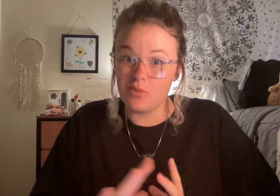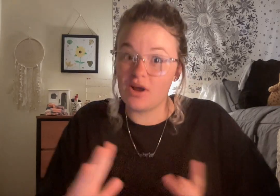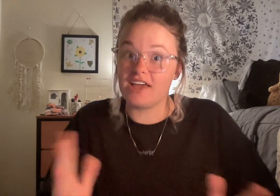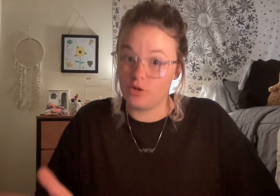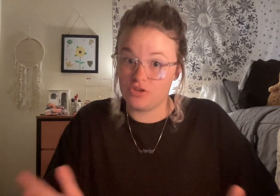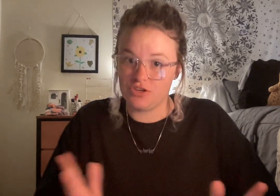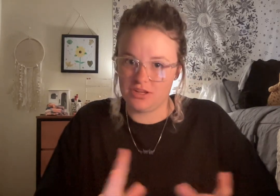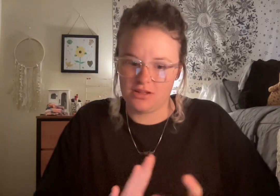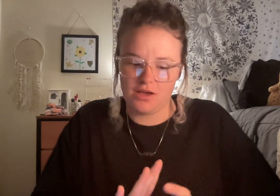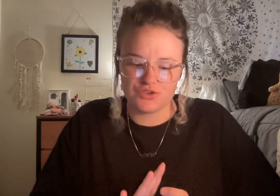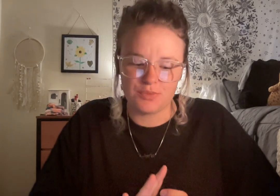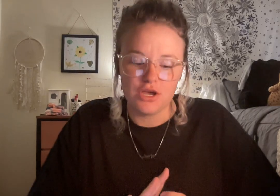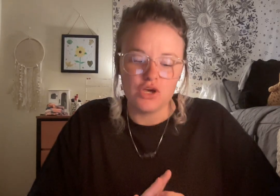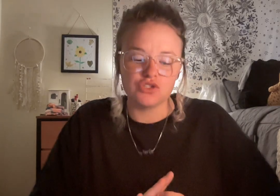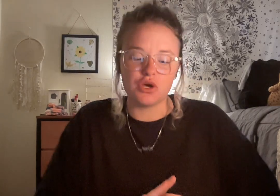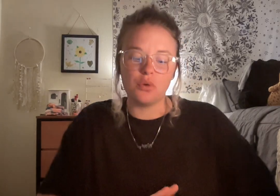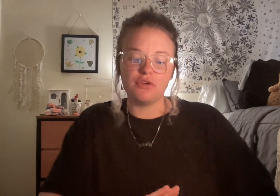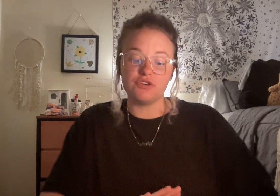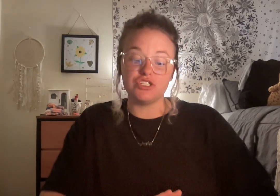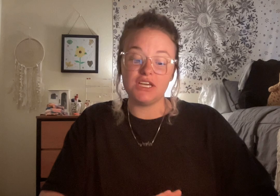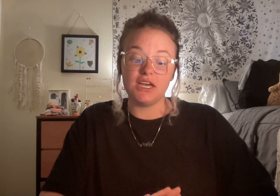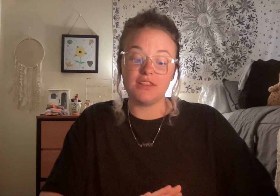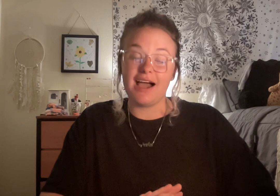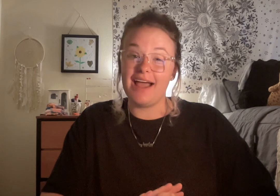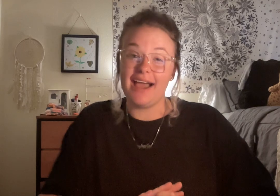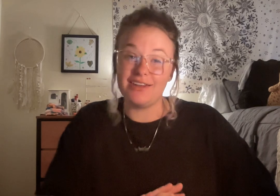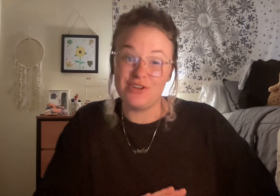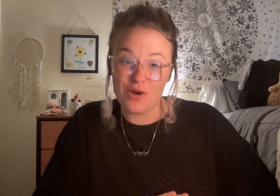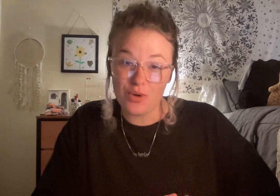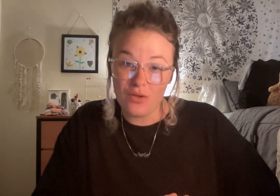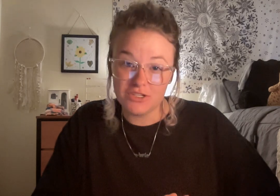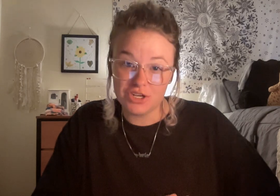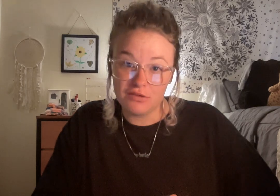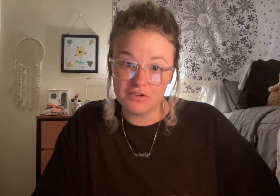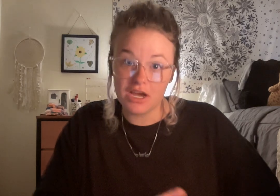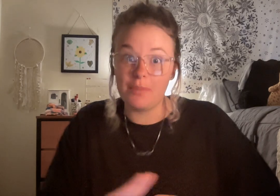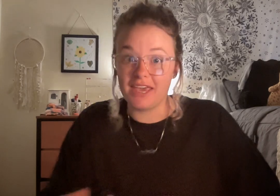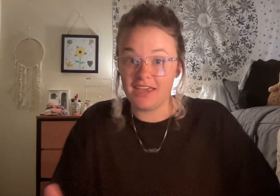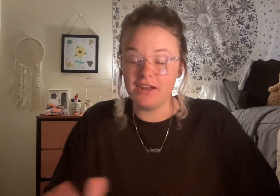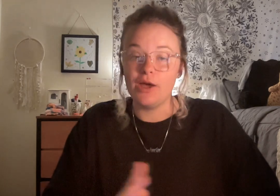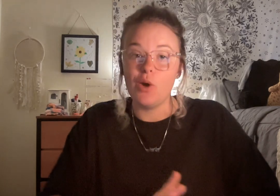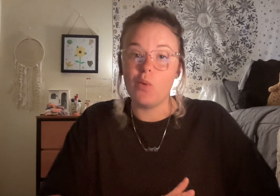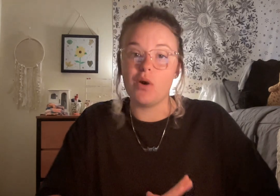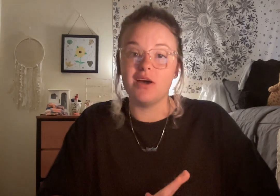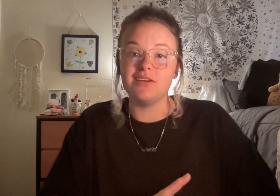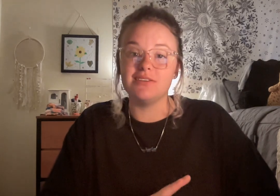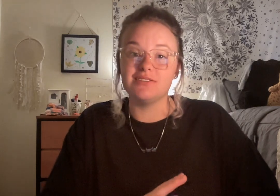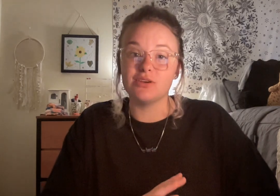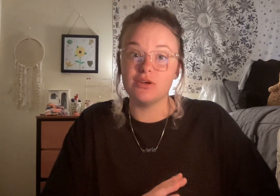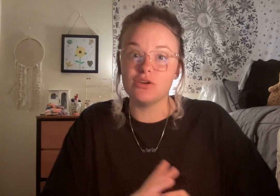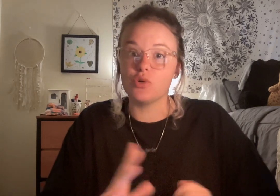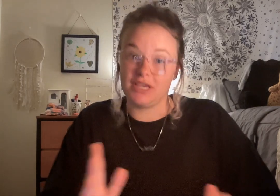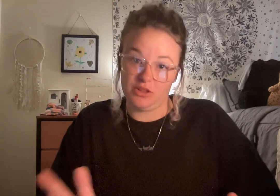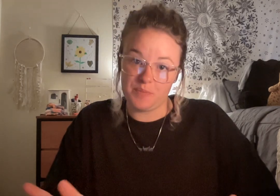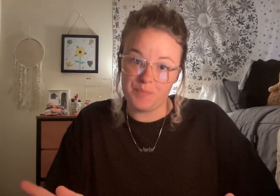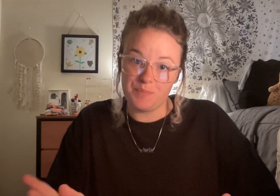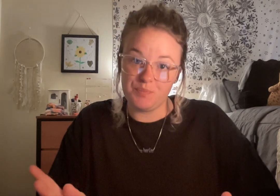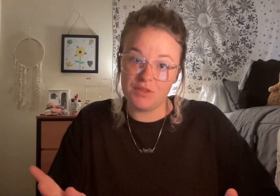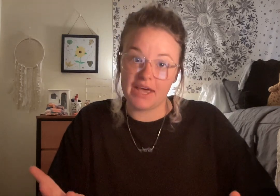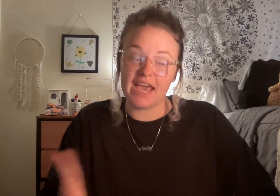what I learned during the classroom. So the first thing that I had no knowledge of coming in was curriculum. Like,